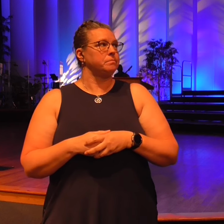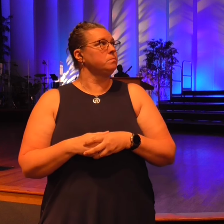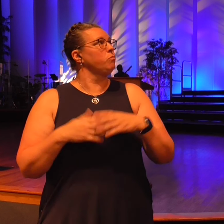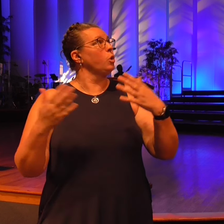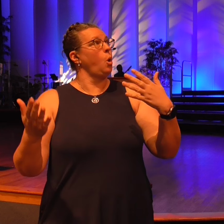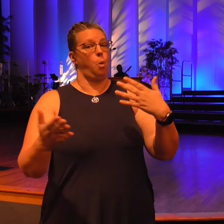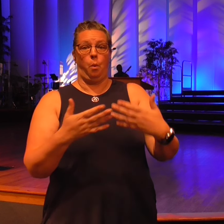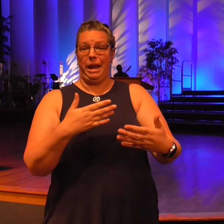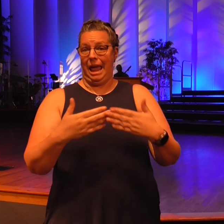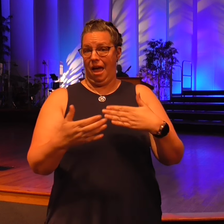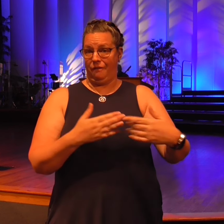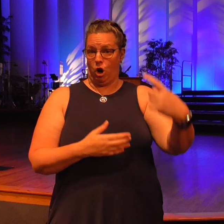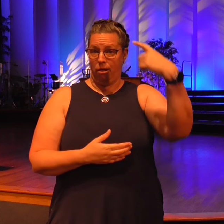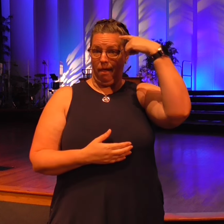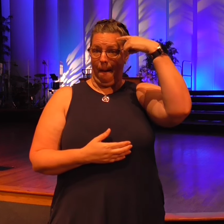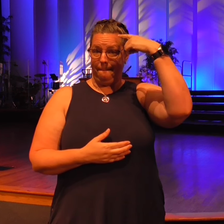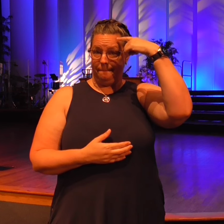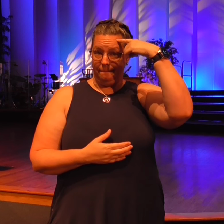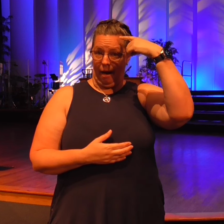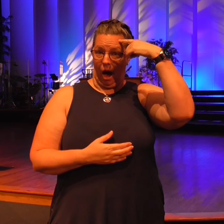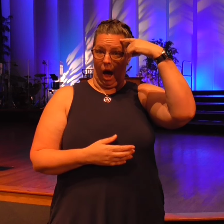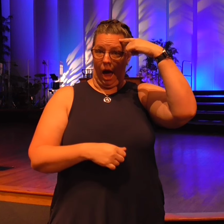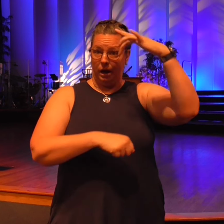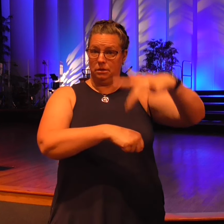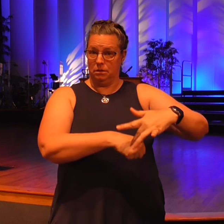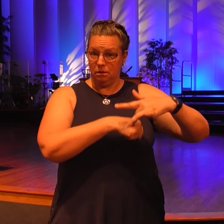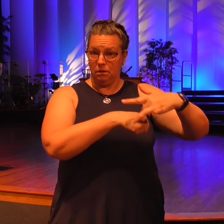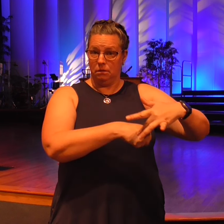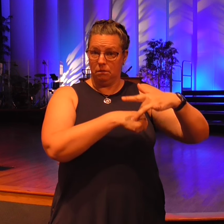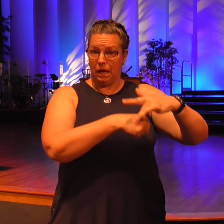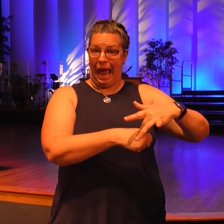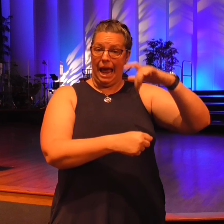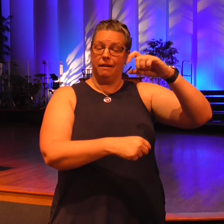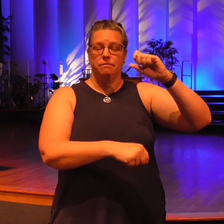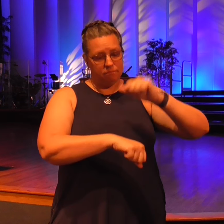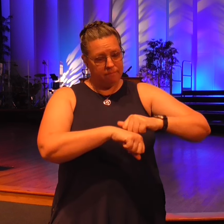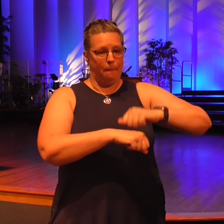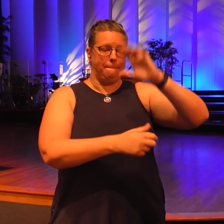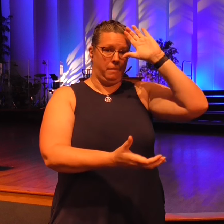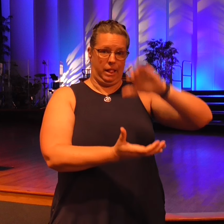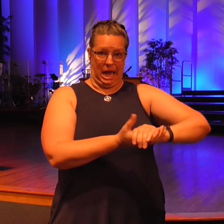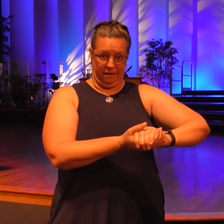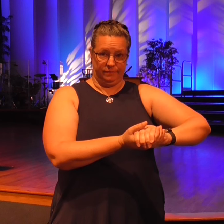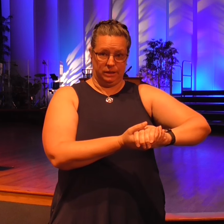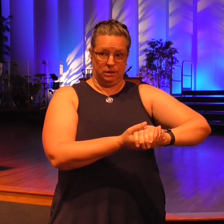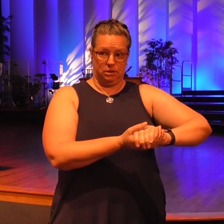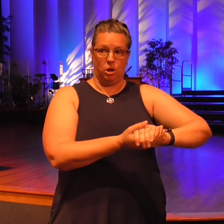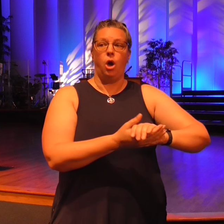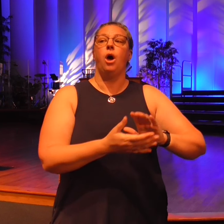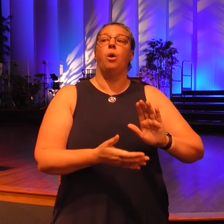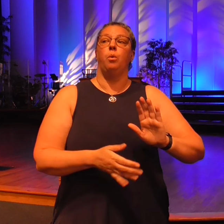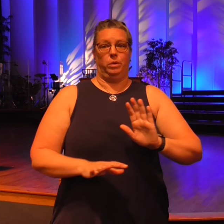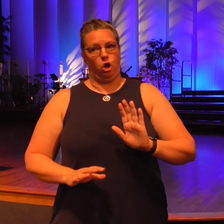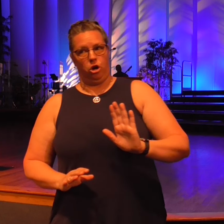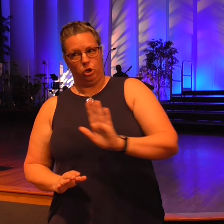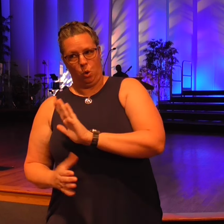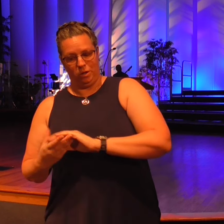Whatever the mind holds to and firmly believes in, which are your